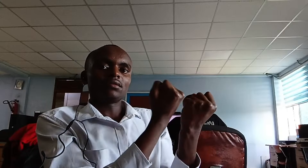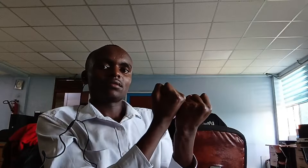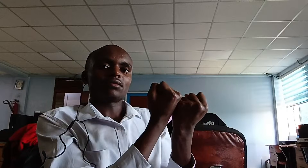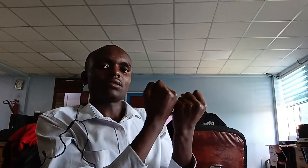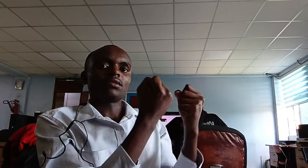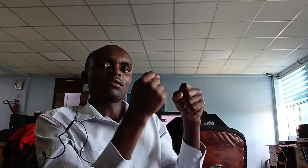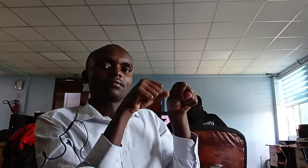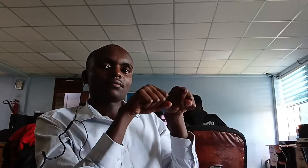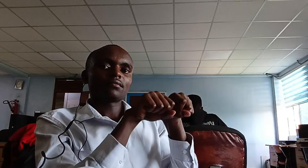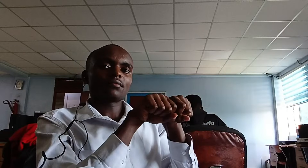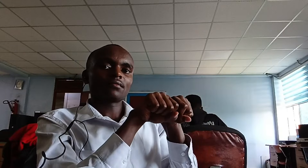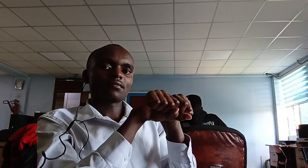Social,